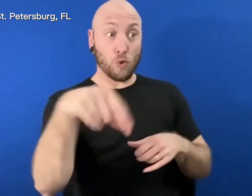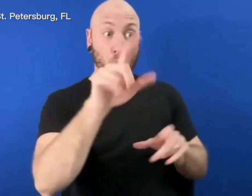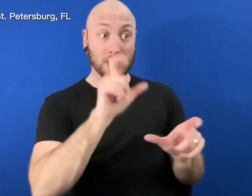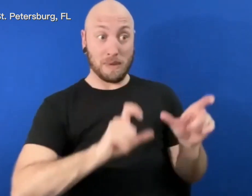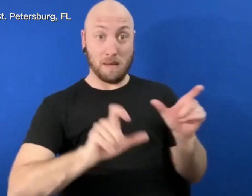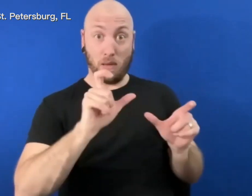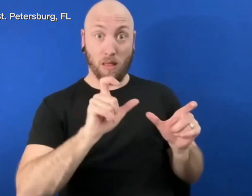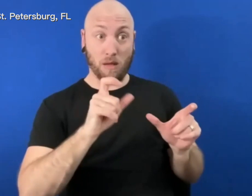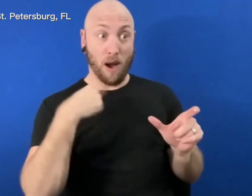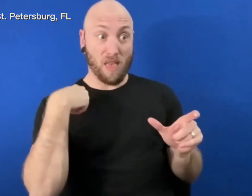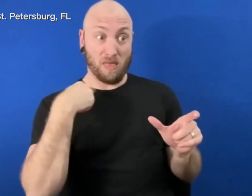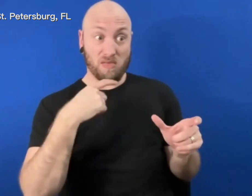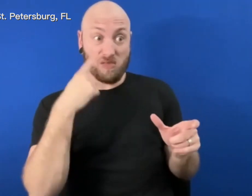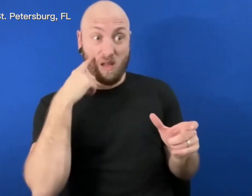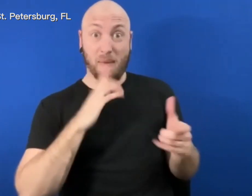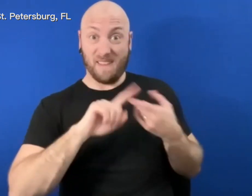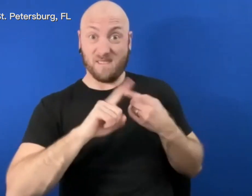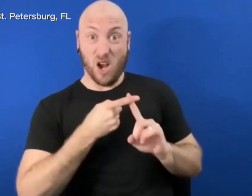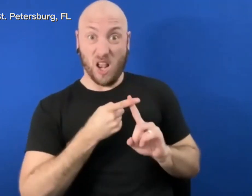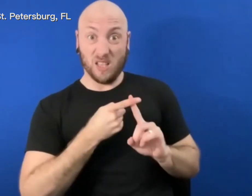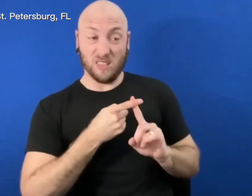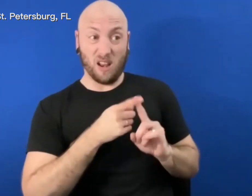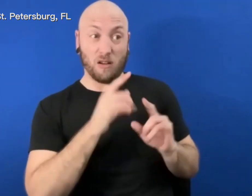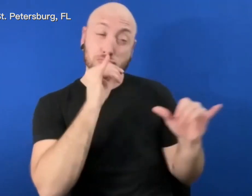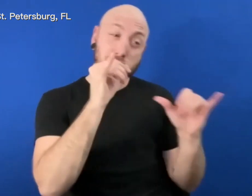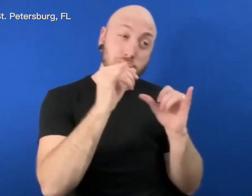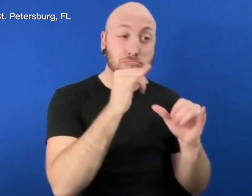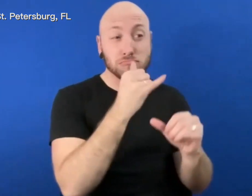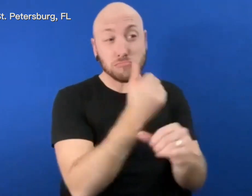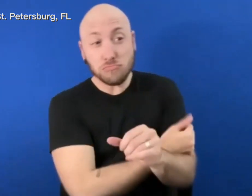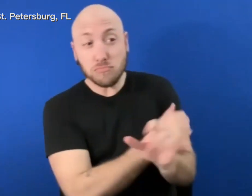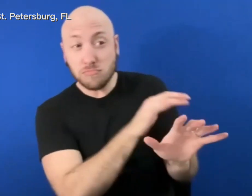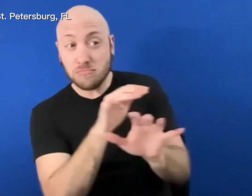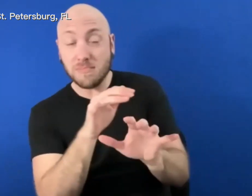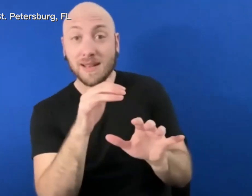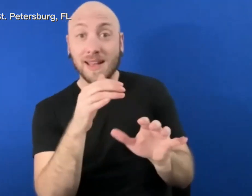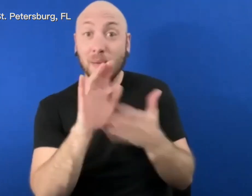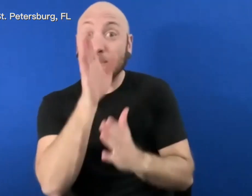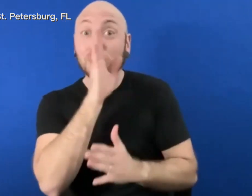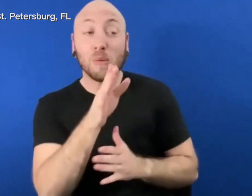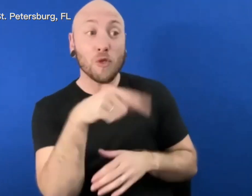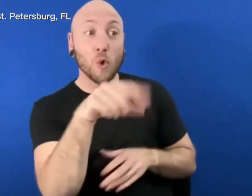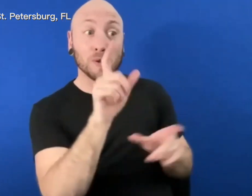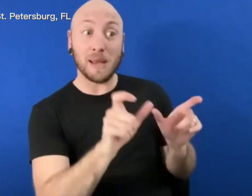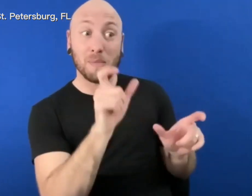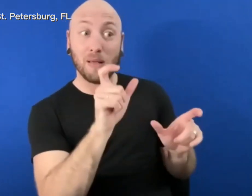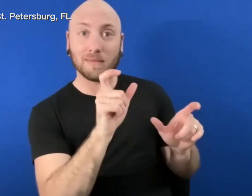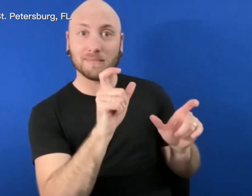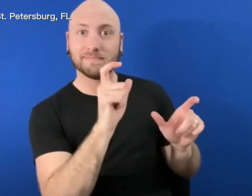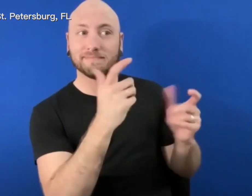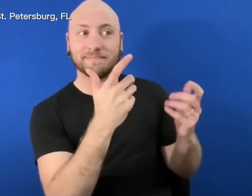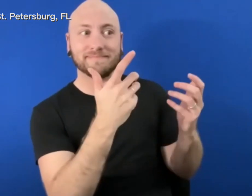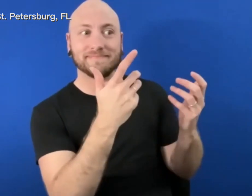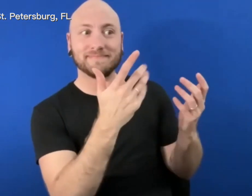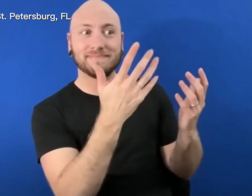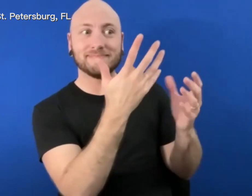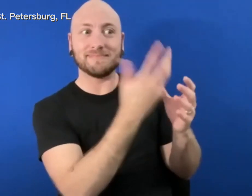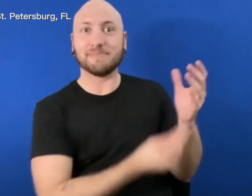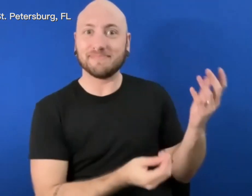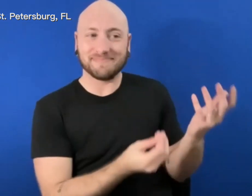friends today, you know, as close as we were back then. You know, they were, and a lot of those people weren't, you know, around at some of